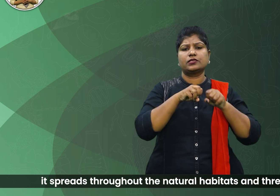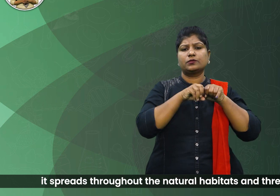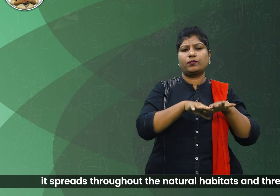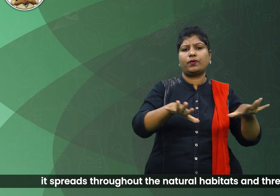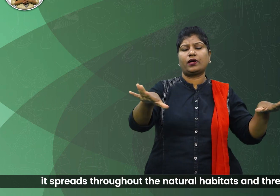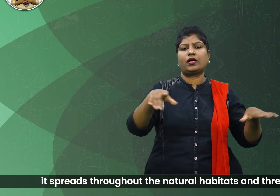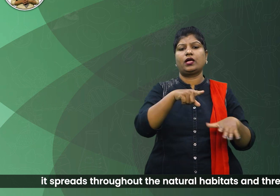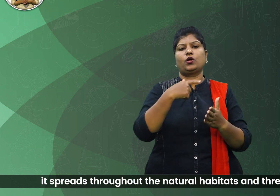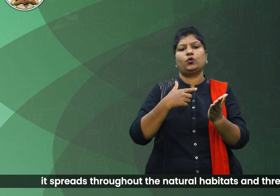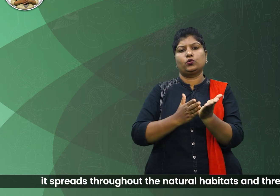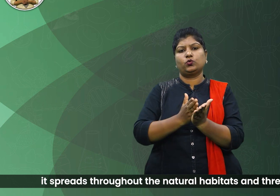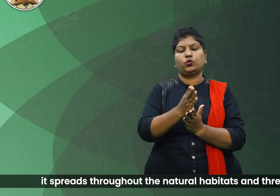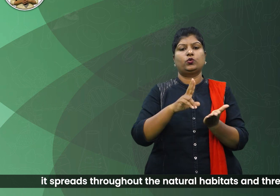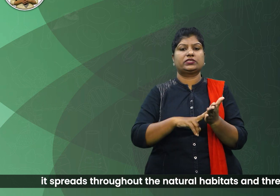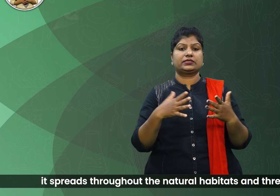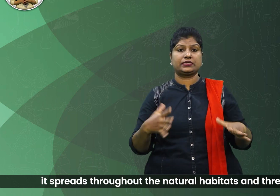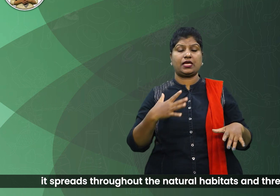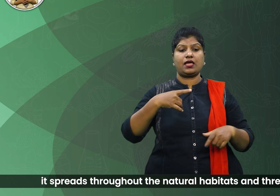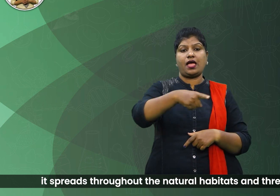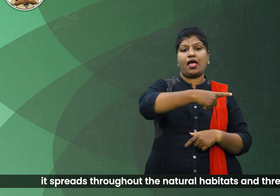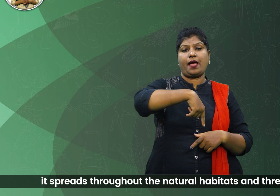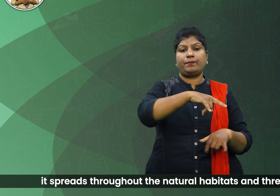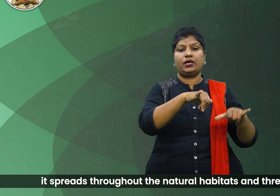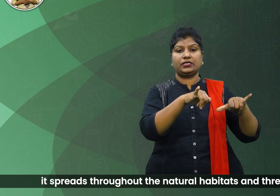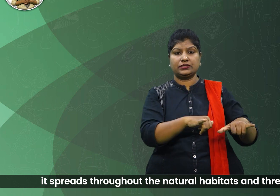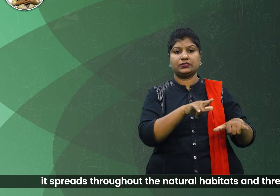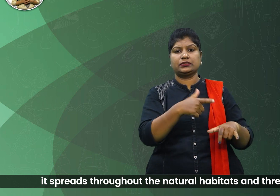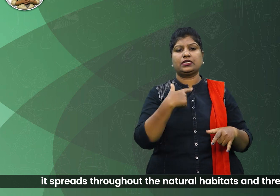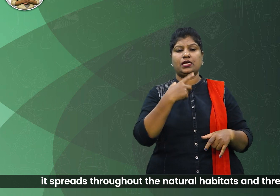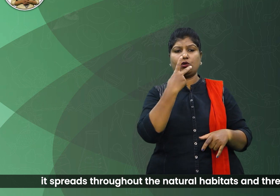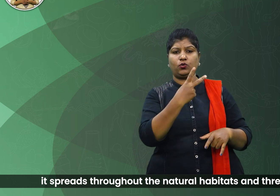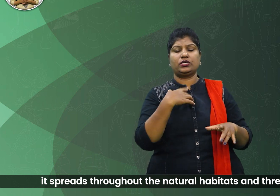throughout the natural habitats and threatens biodiversity.